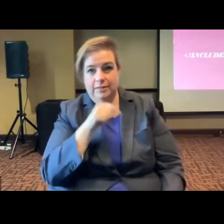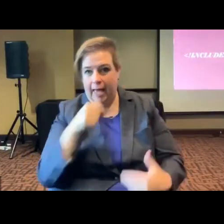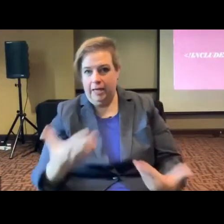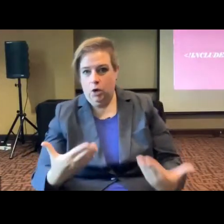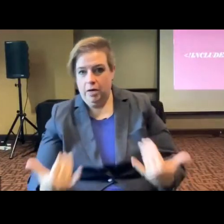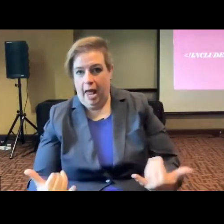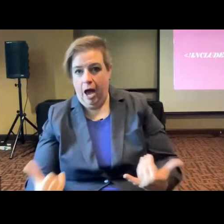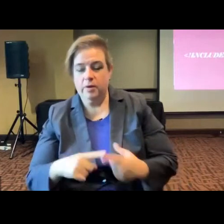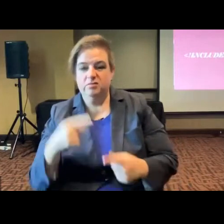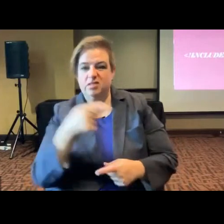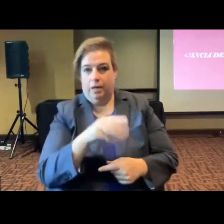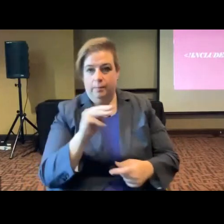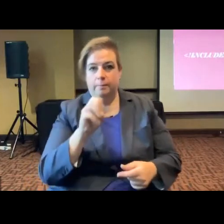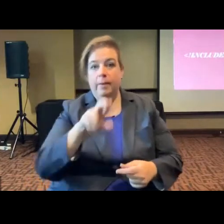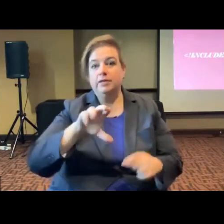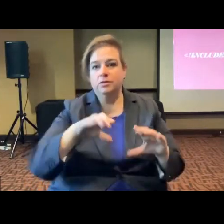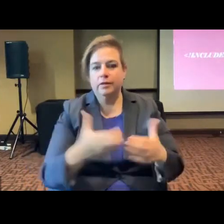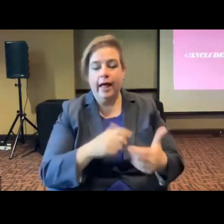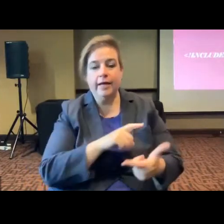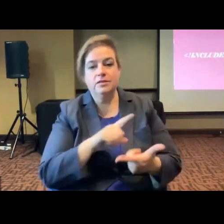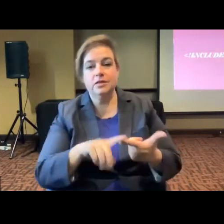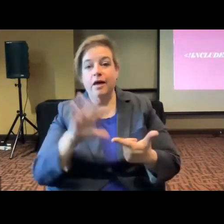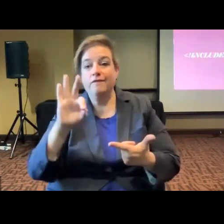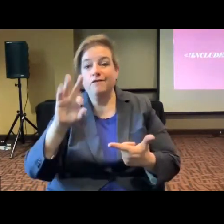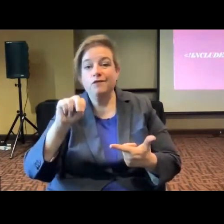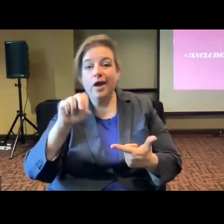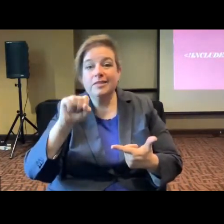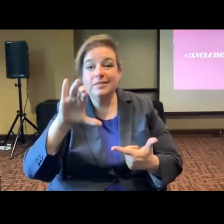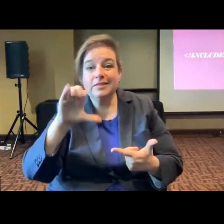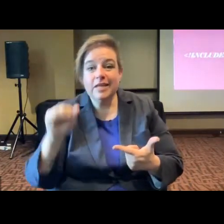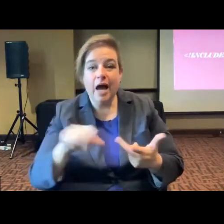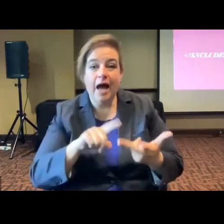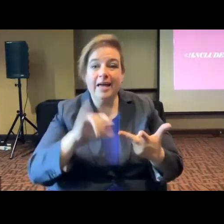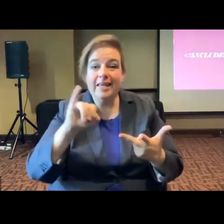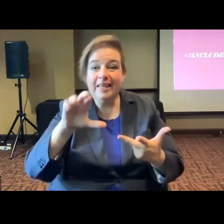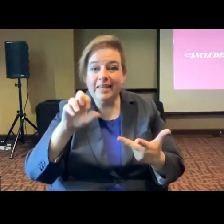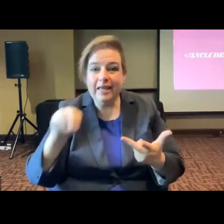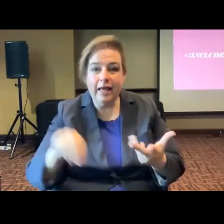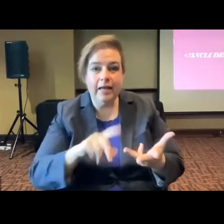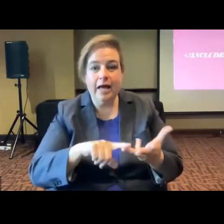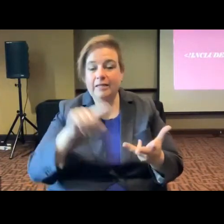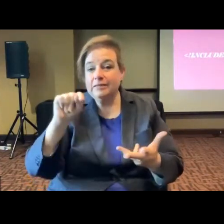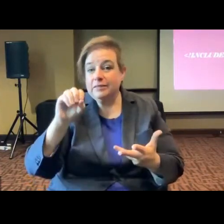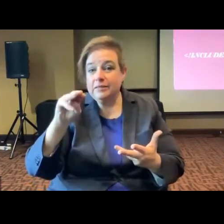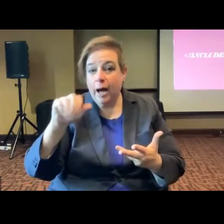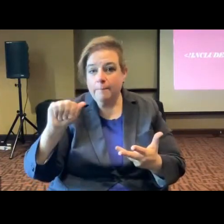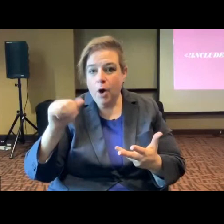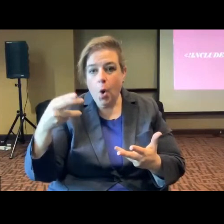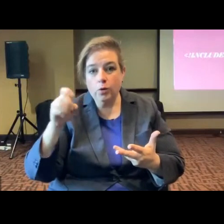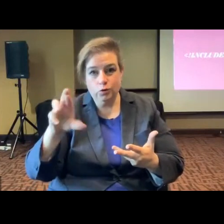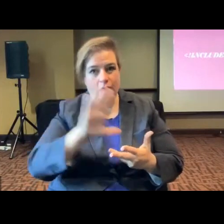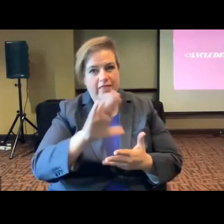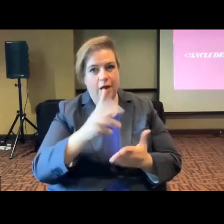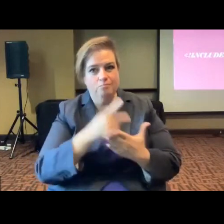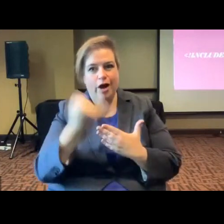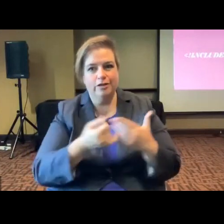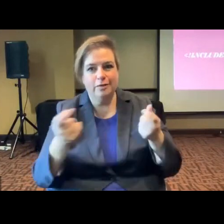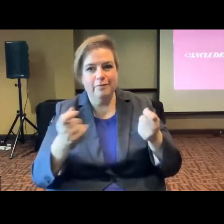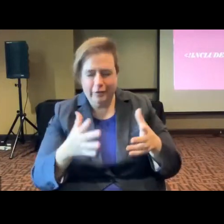masterclass. Francesca Carlton, Ian Furstenworth, and Toma Holder is their sort of project